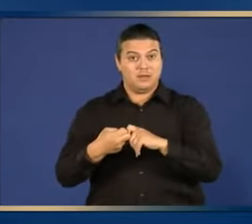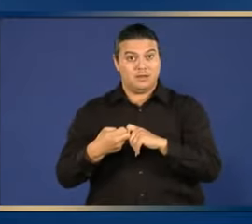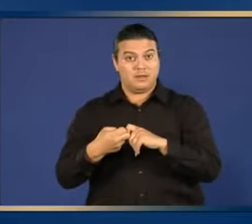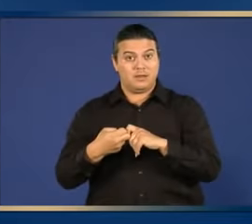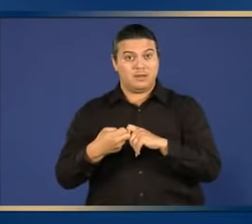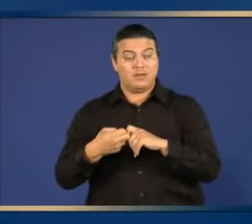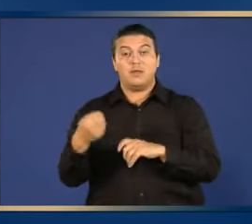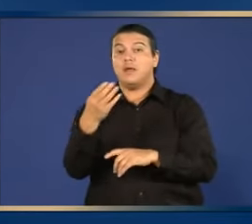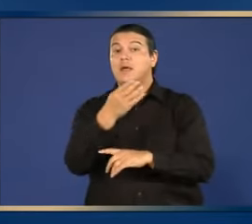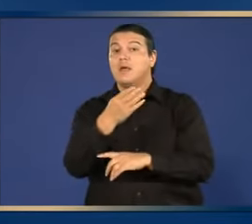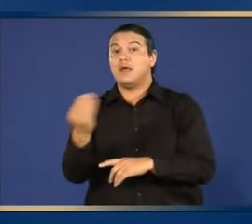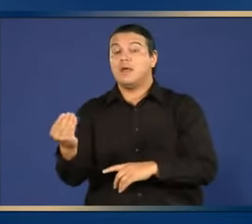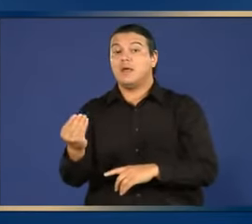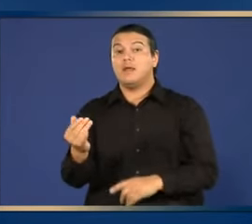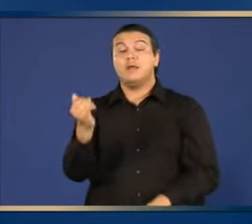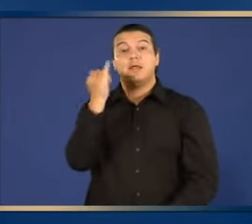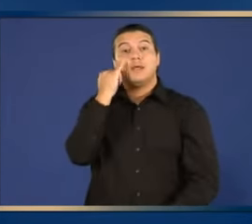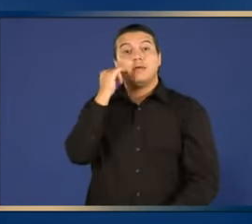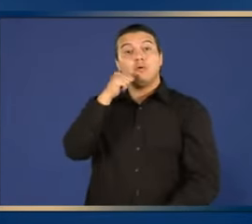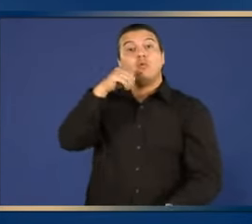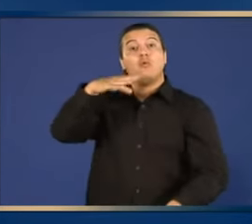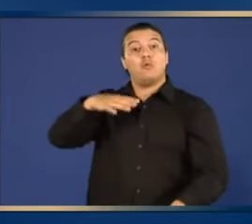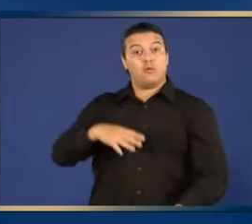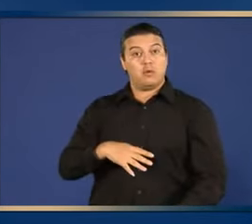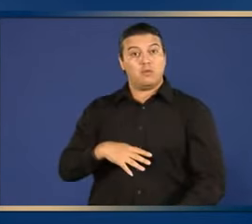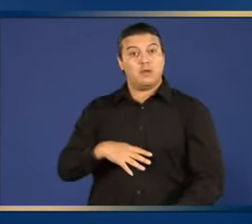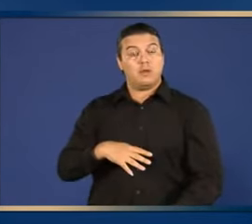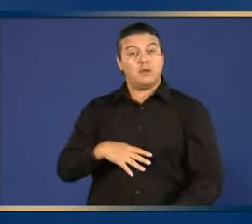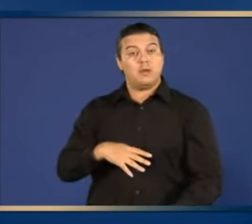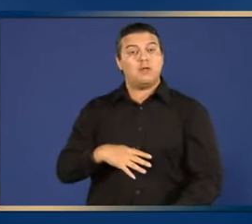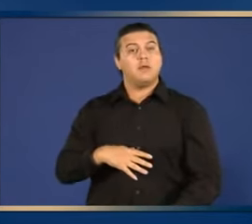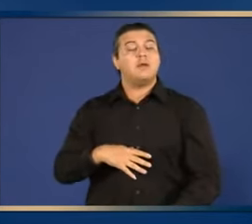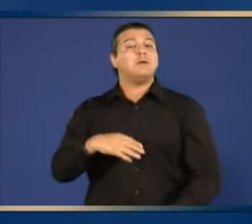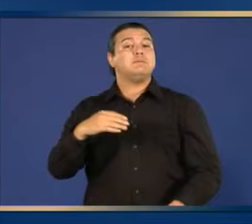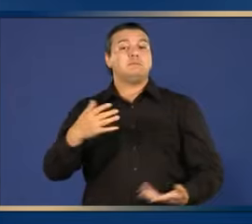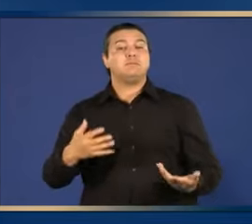Smallpox vaccine and skin conditions.